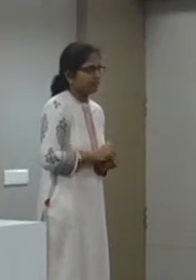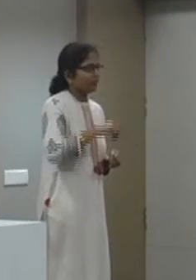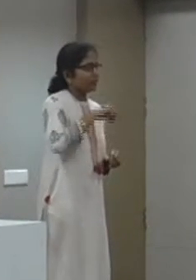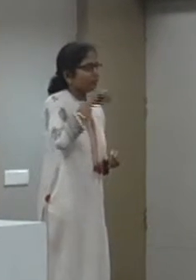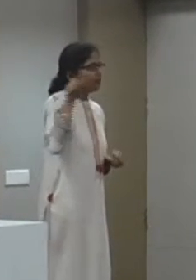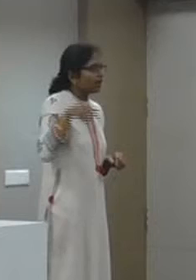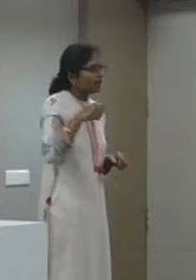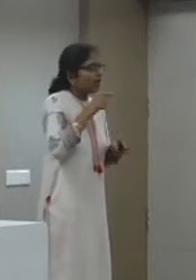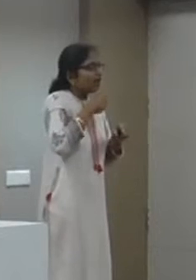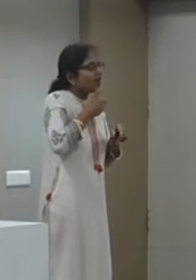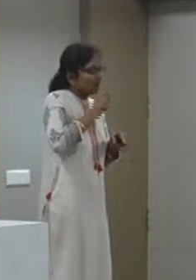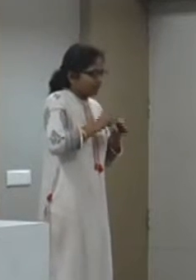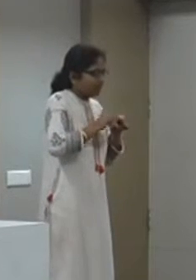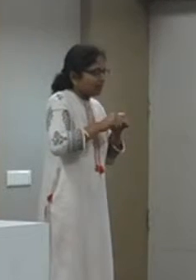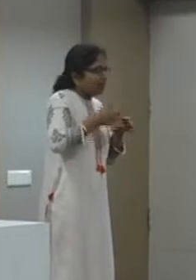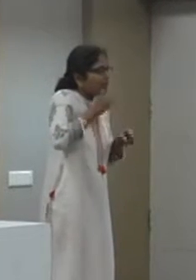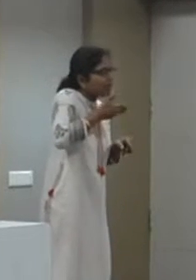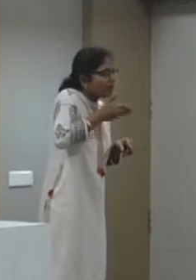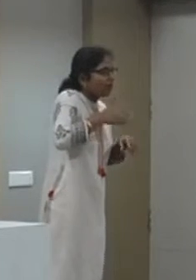process.